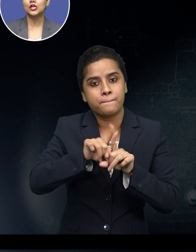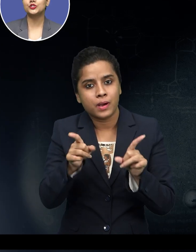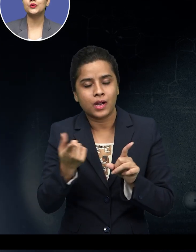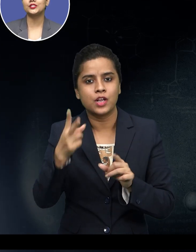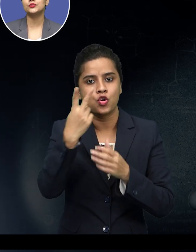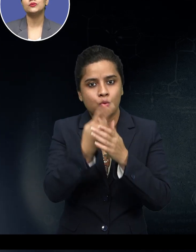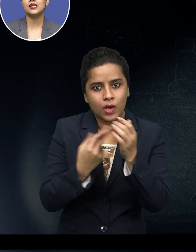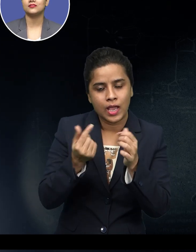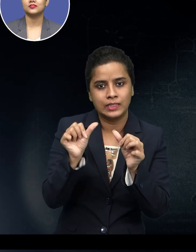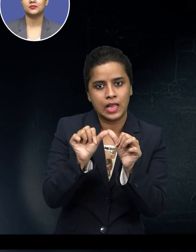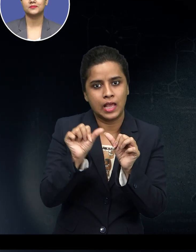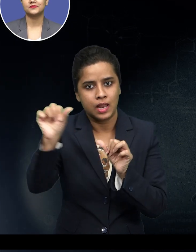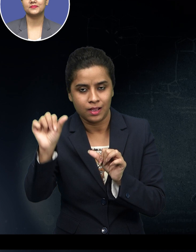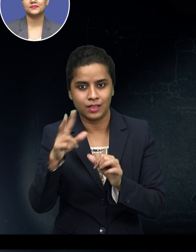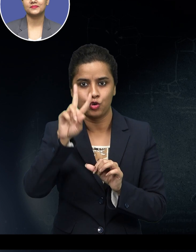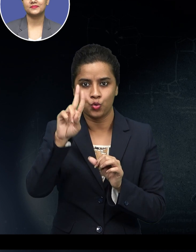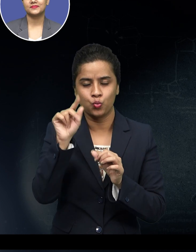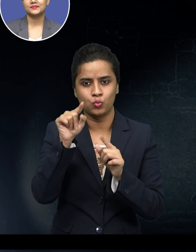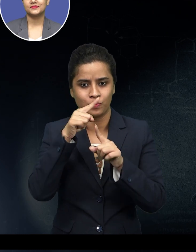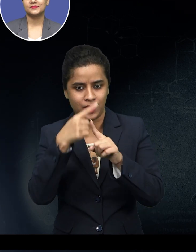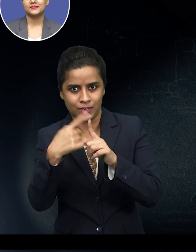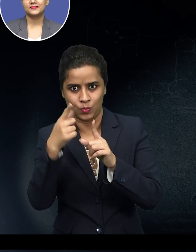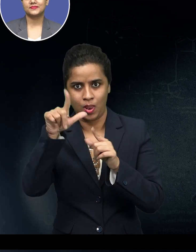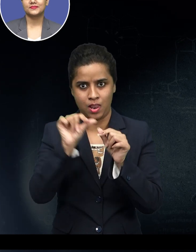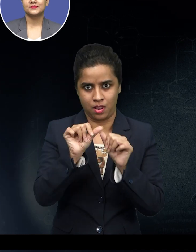is 2 into length.